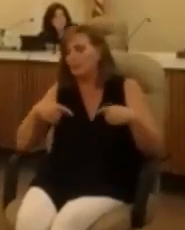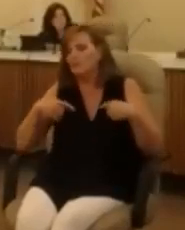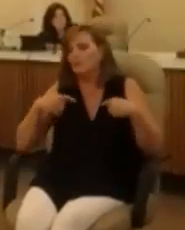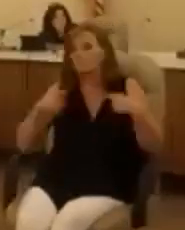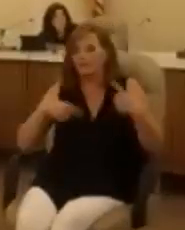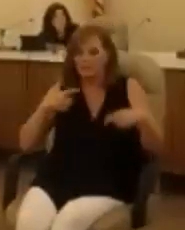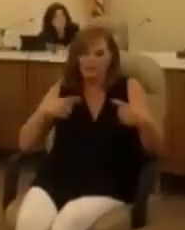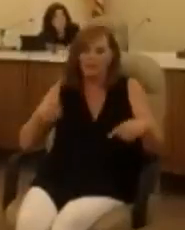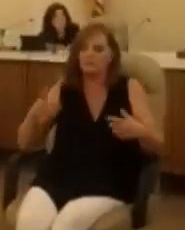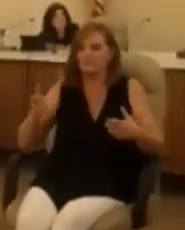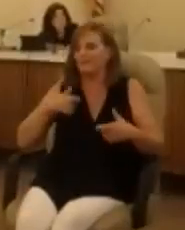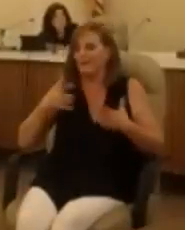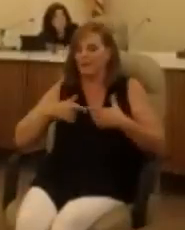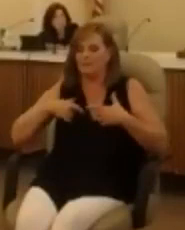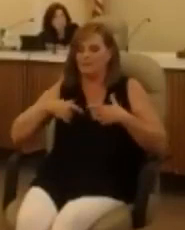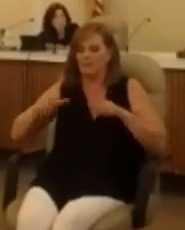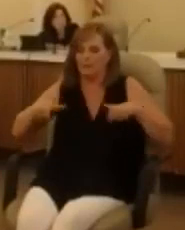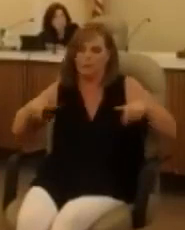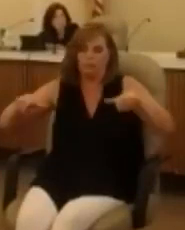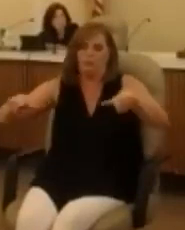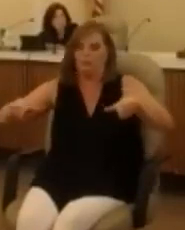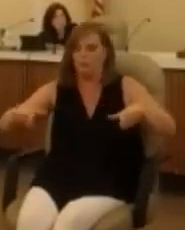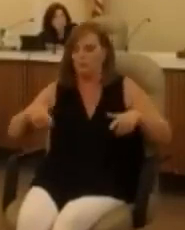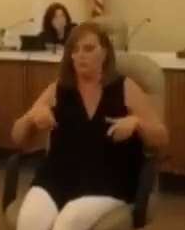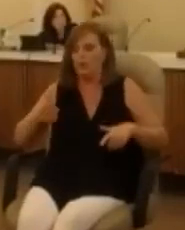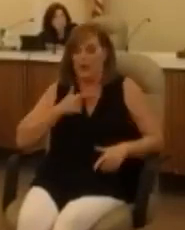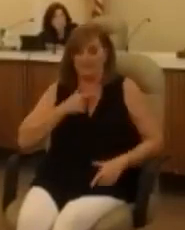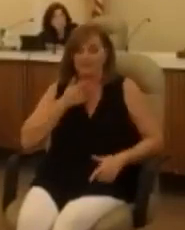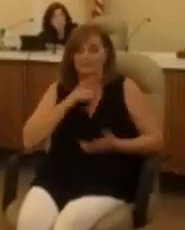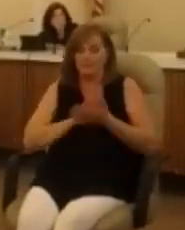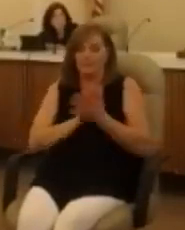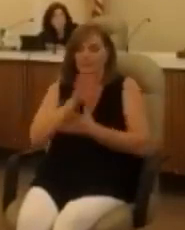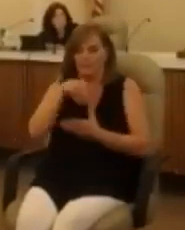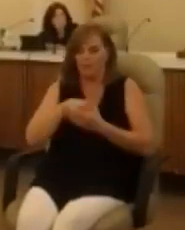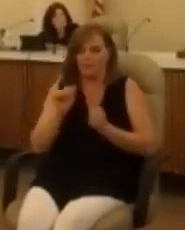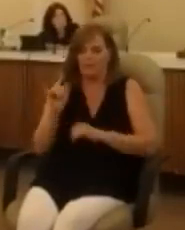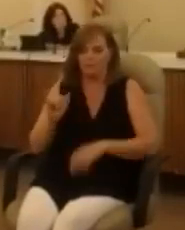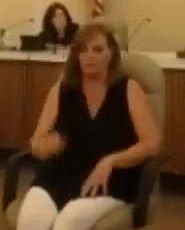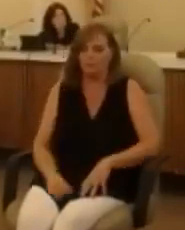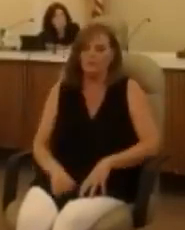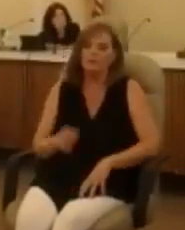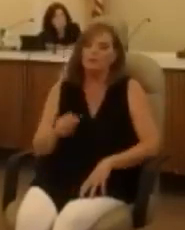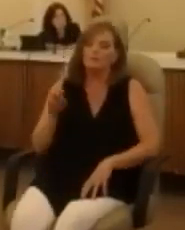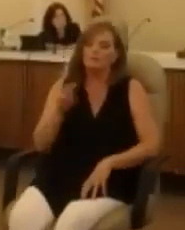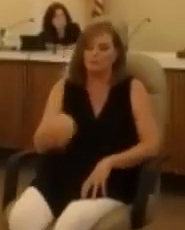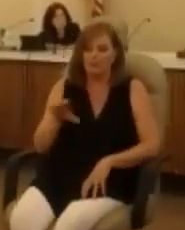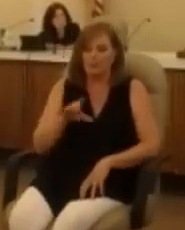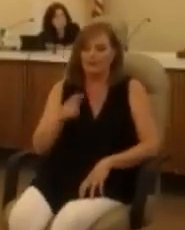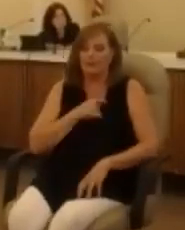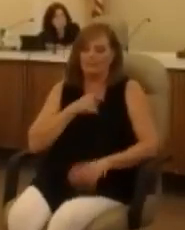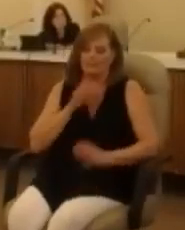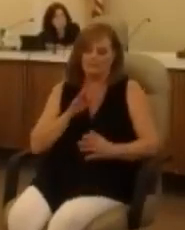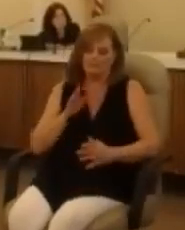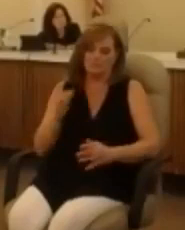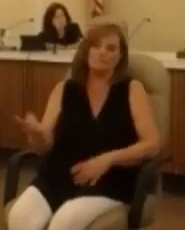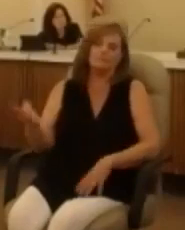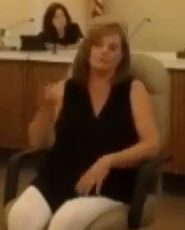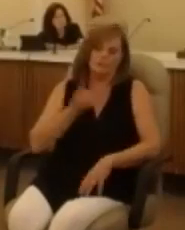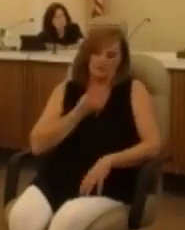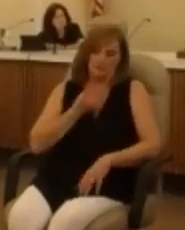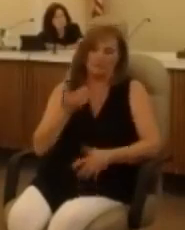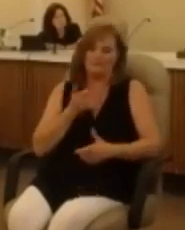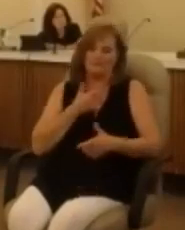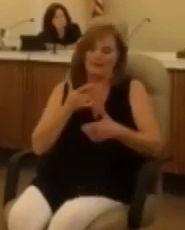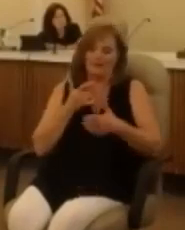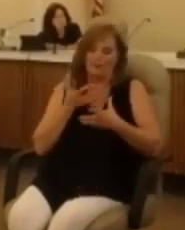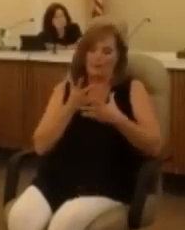lanes. And I've been active in that. As you may have heard, the county has approached us about the idea of getting